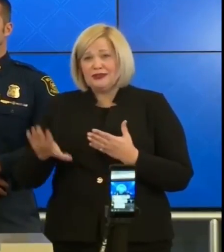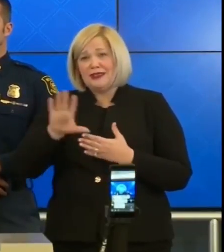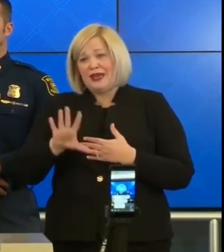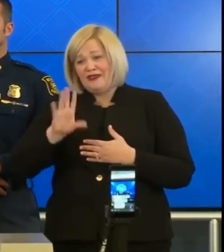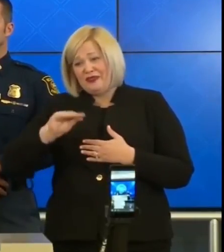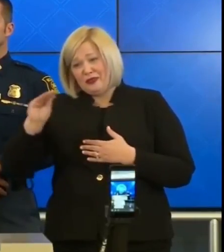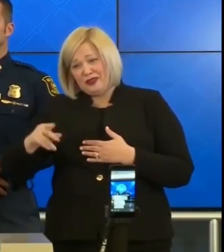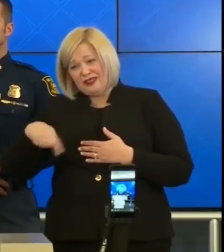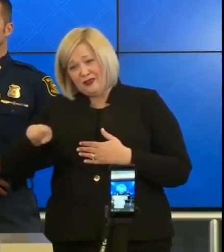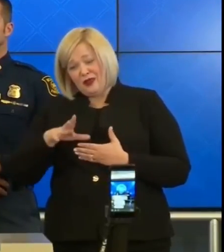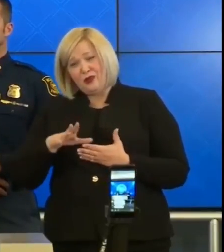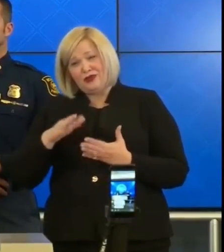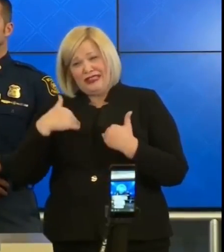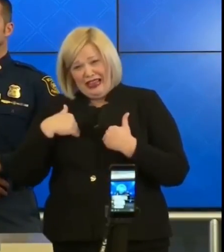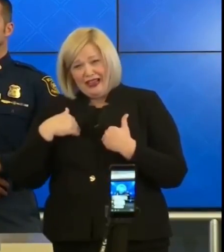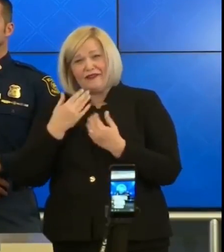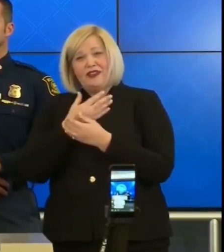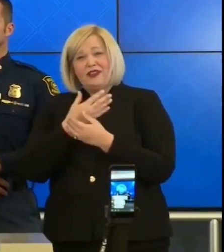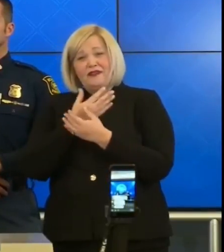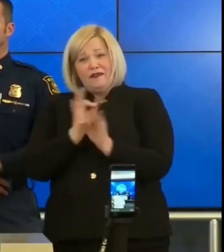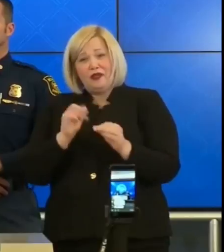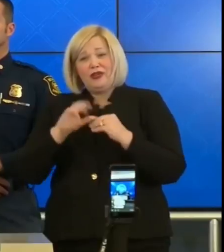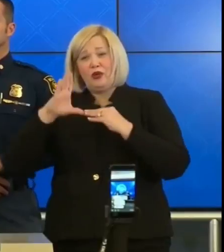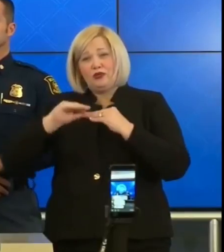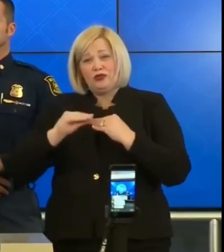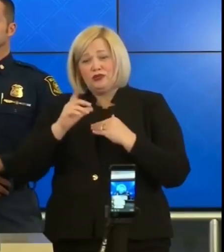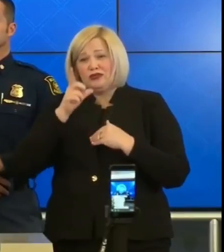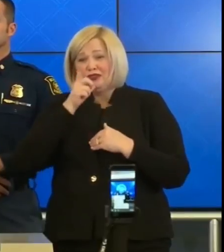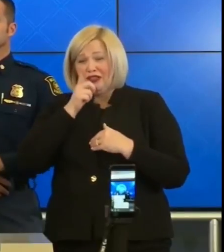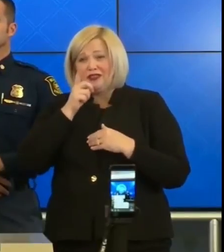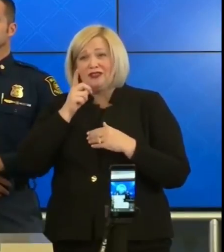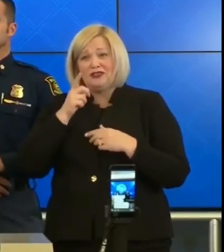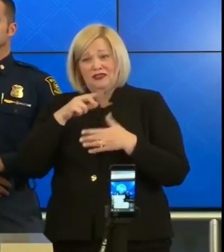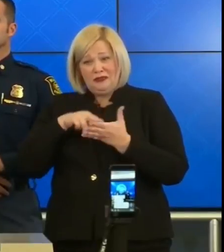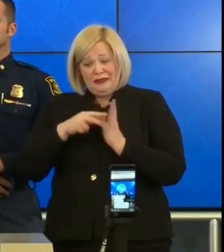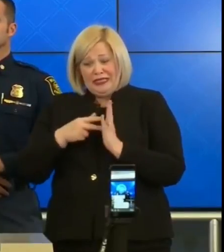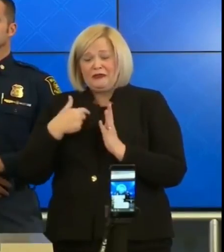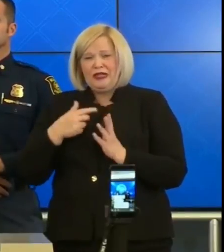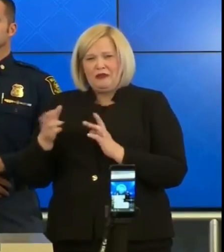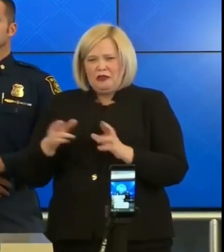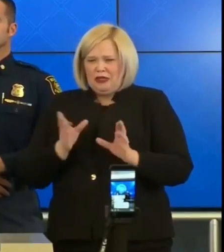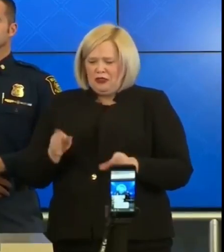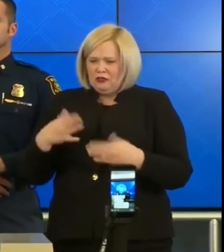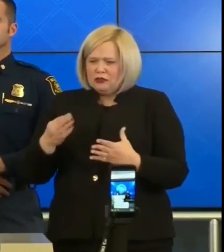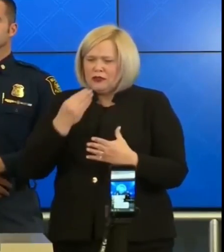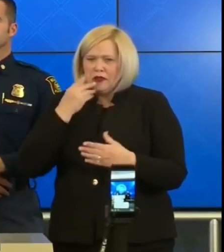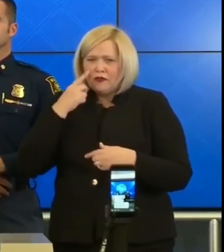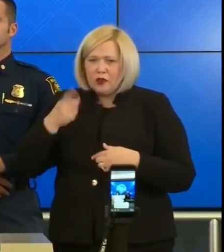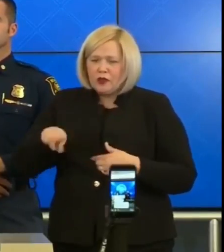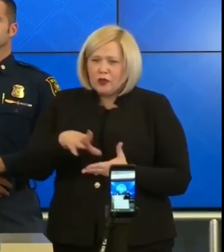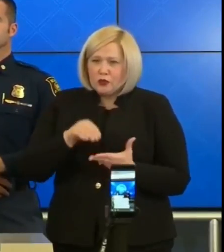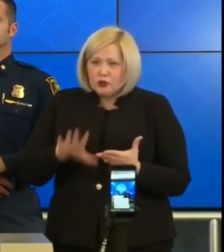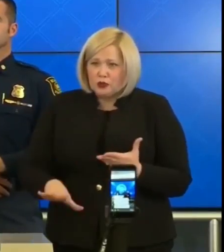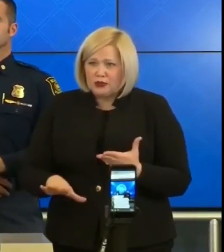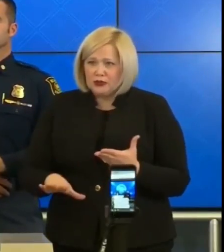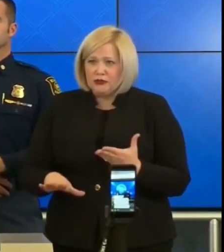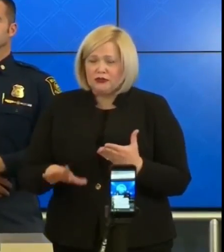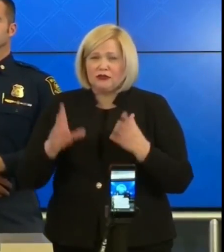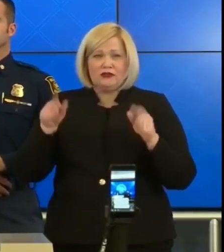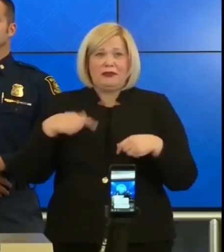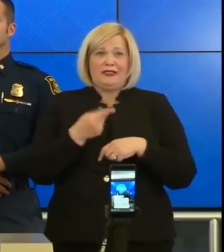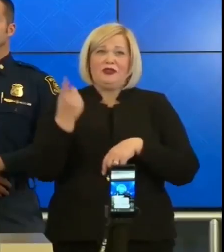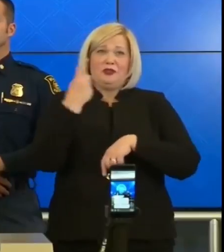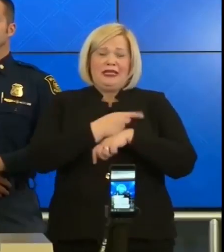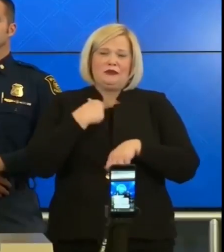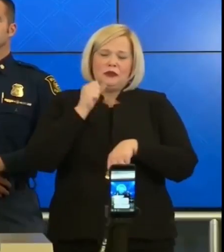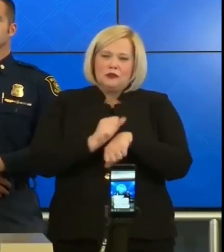eligible for free and reduced lunch. And so that is a lot of kids who we've got to prepare for. And we've worked through the night for the past few